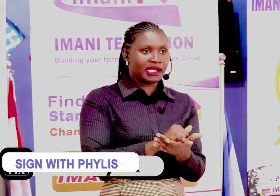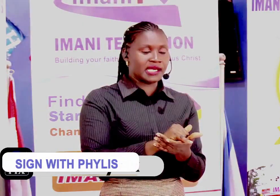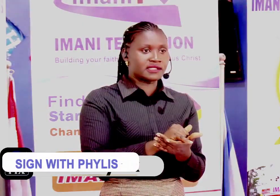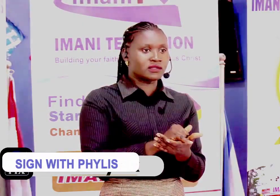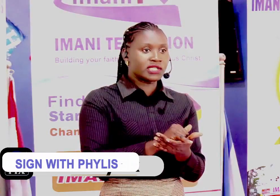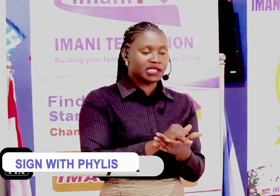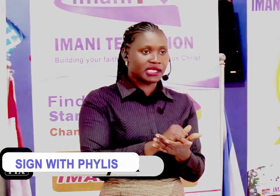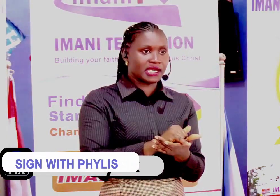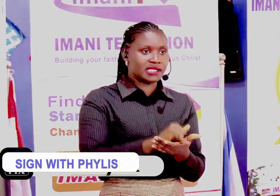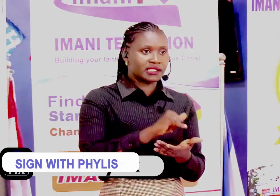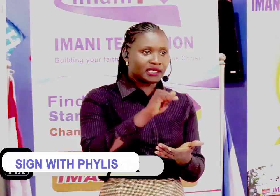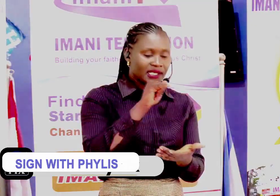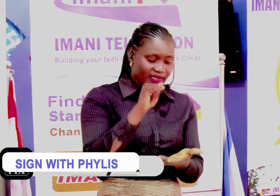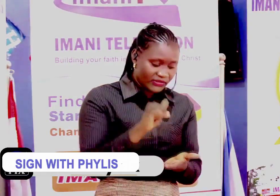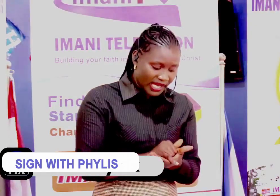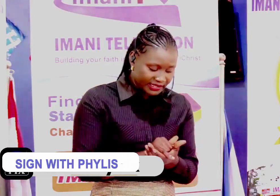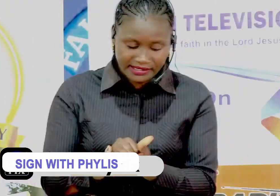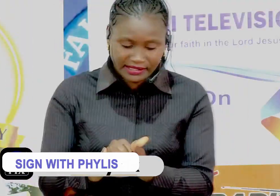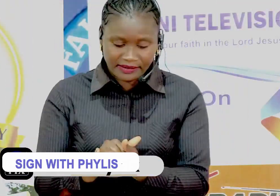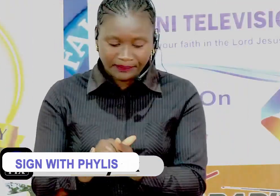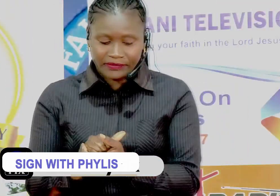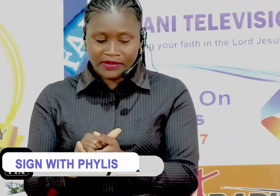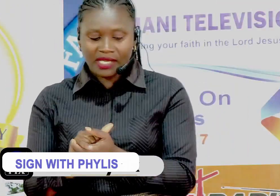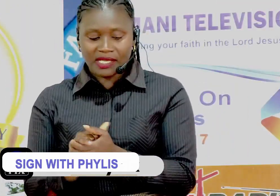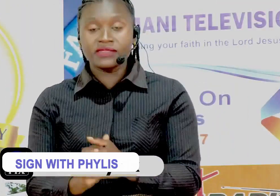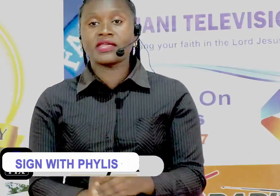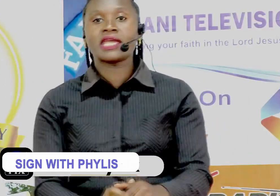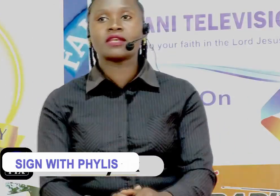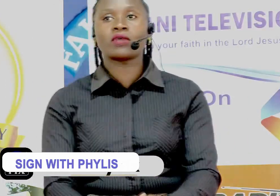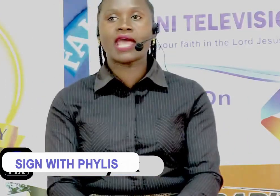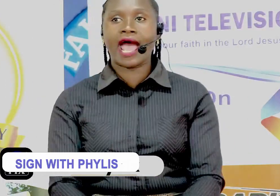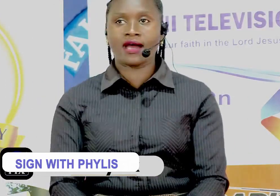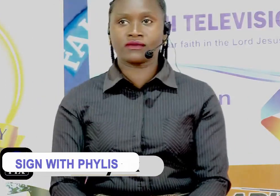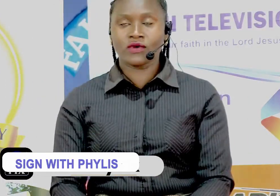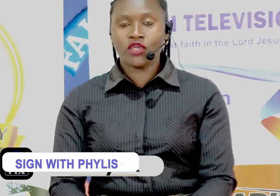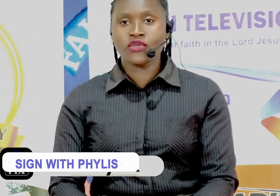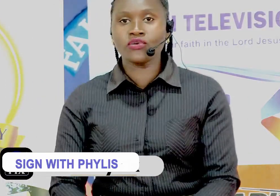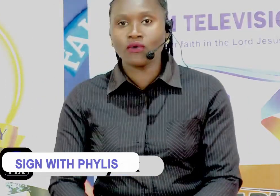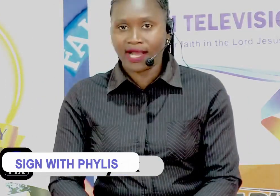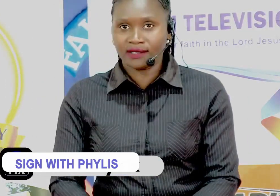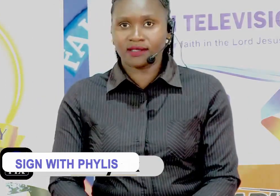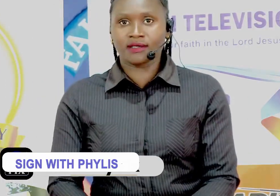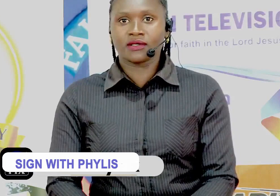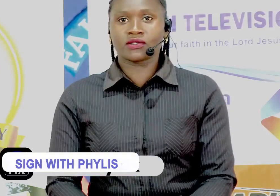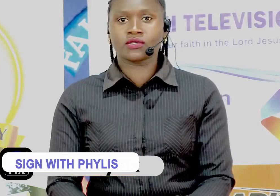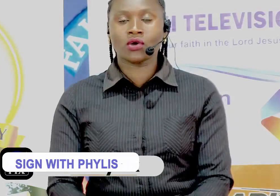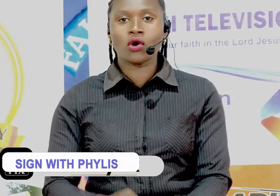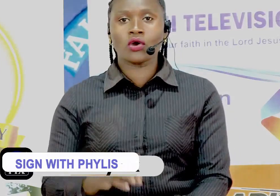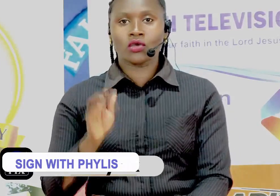do it again. That. And then we have your. So